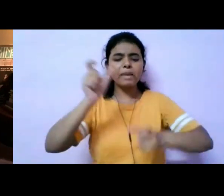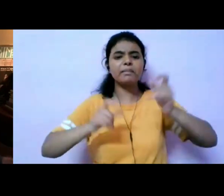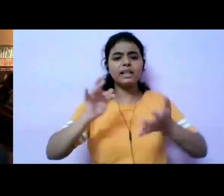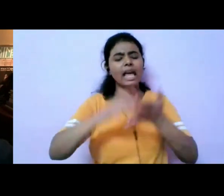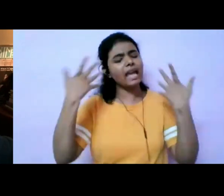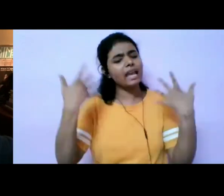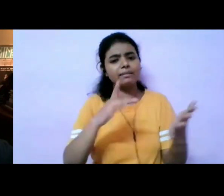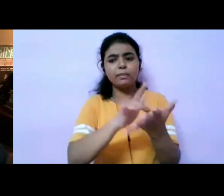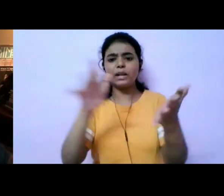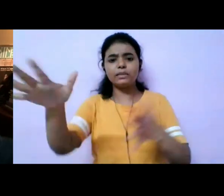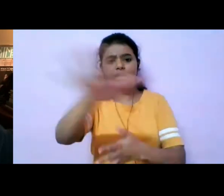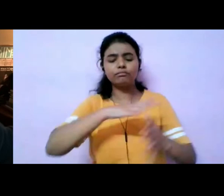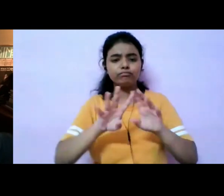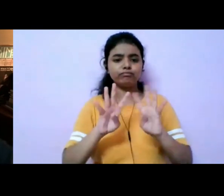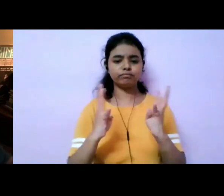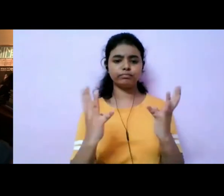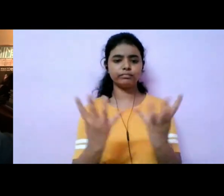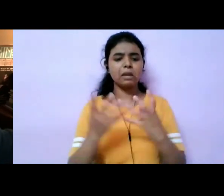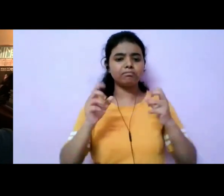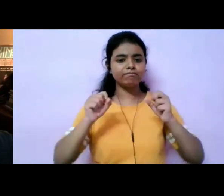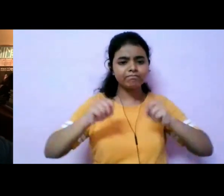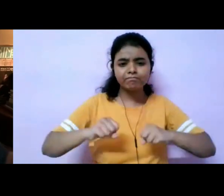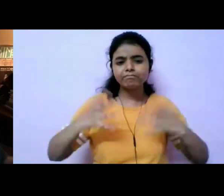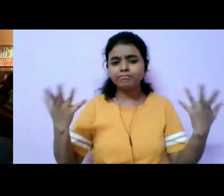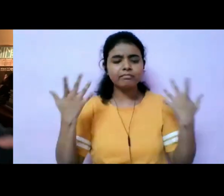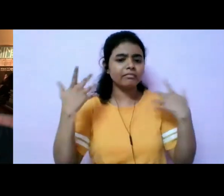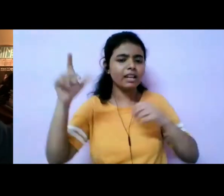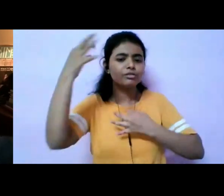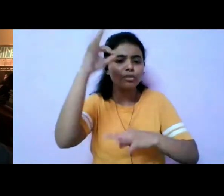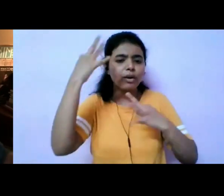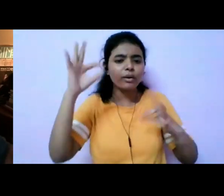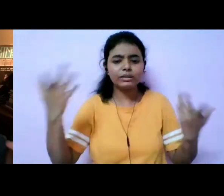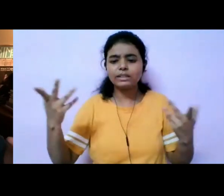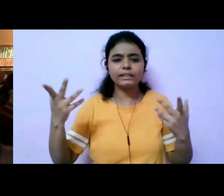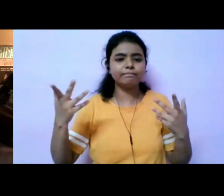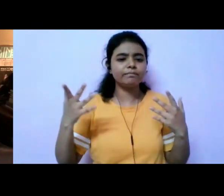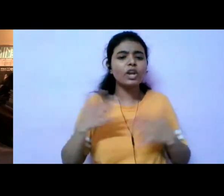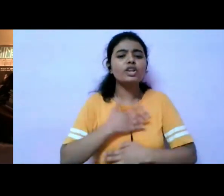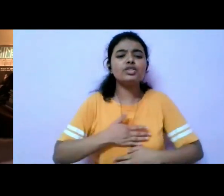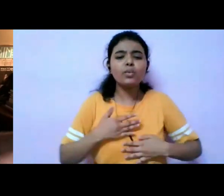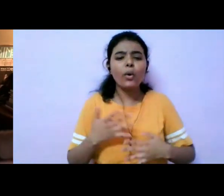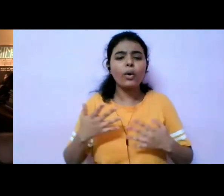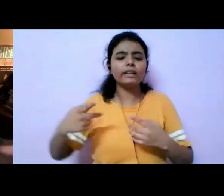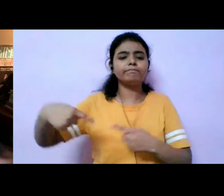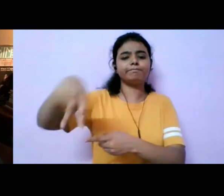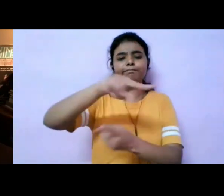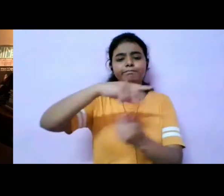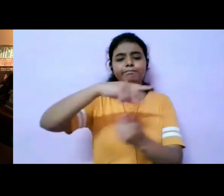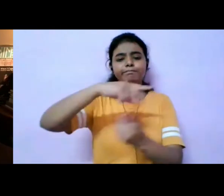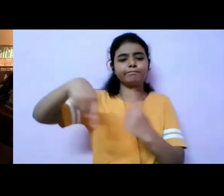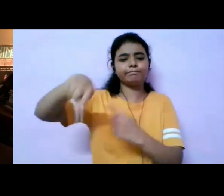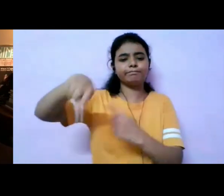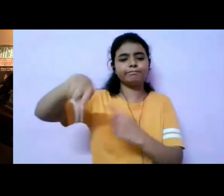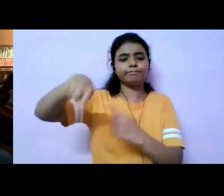space, circling, bending, reaching, dipping, swaying, going